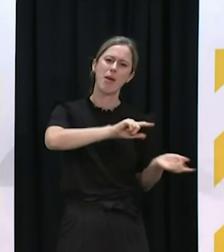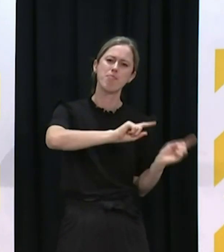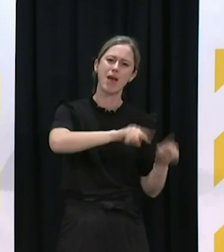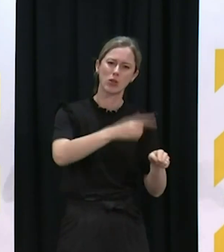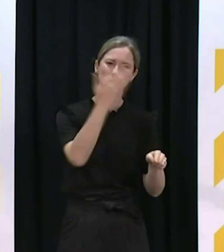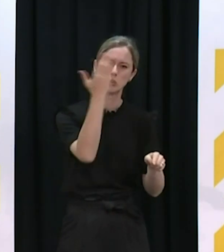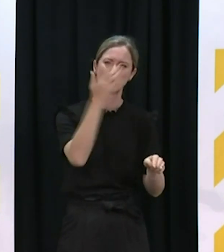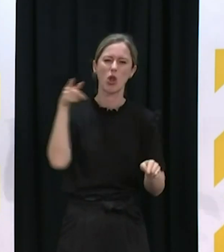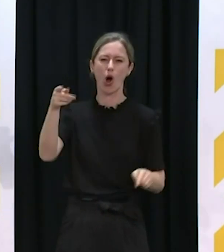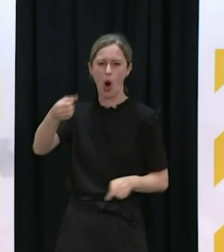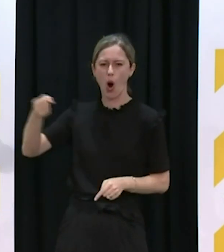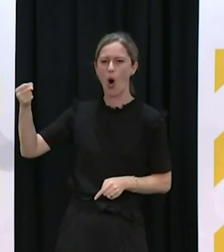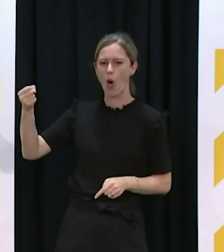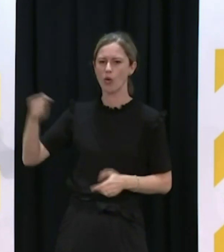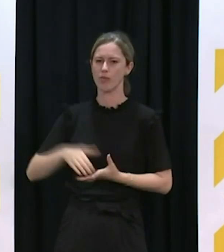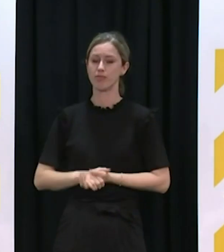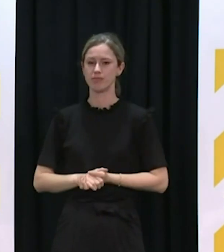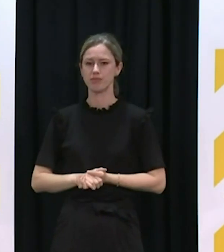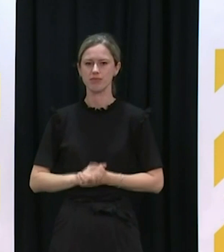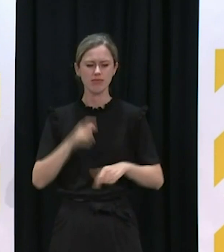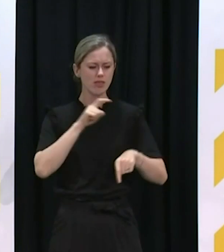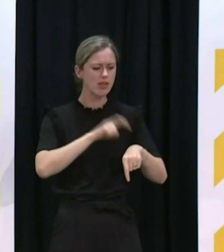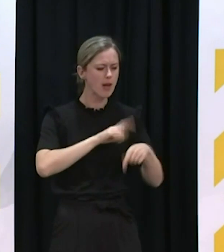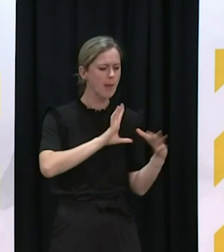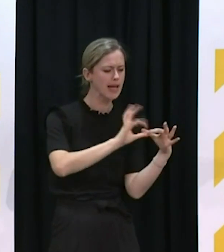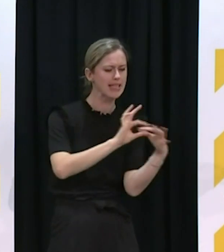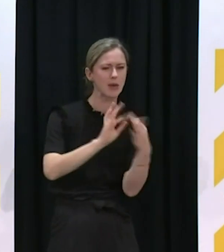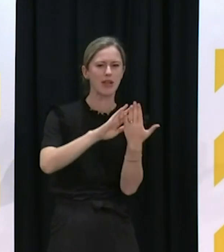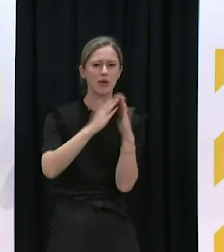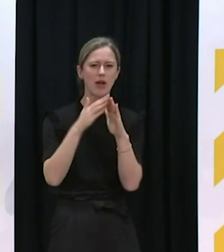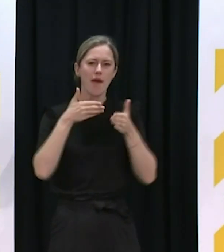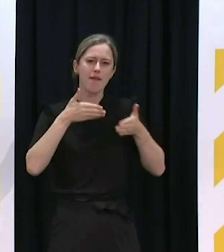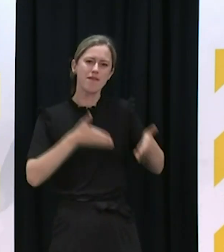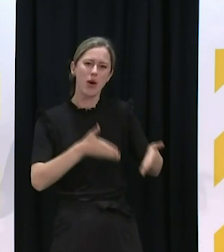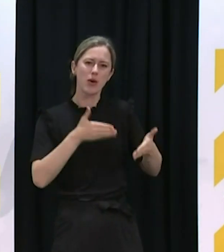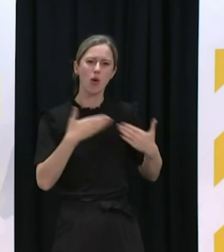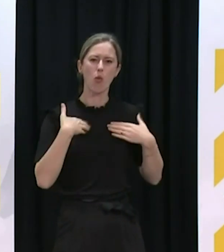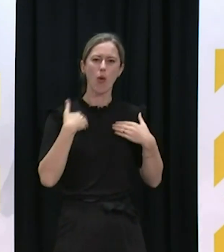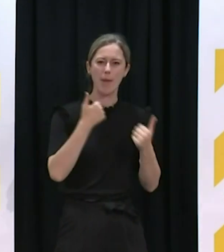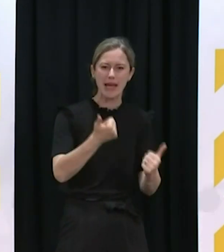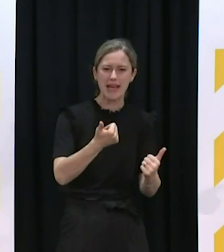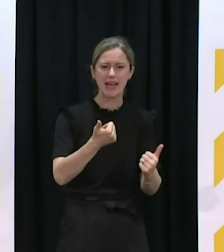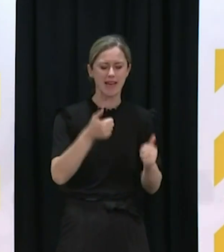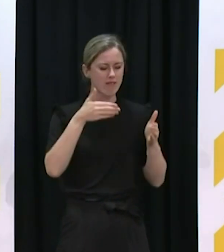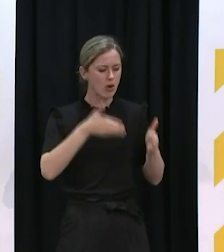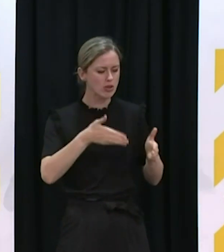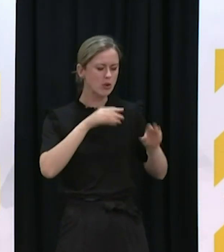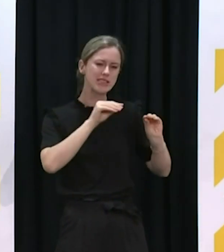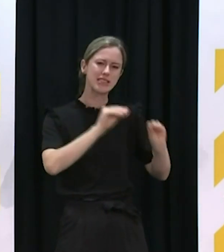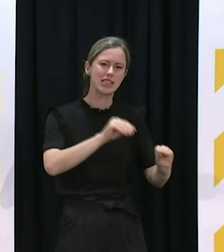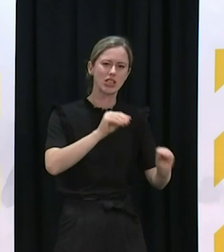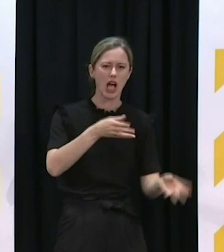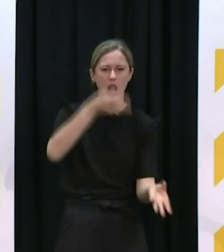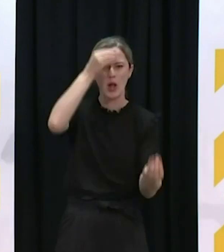to learning. So I believe that time spent reconnecting with communities, focusing on well-being, and of course teaching and